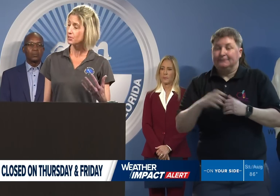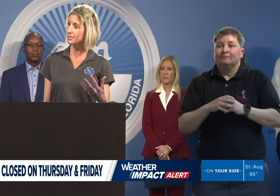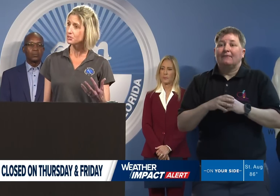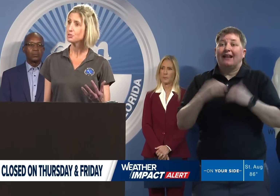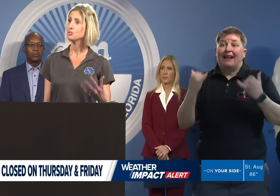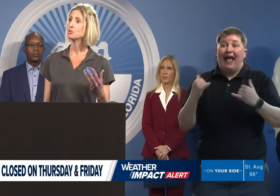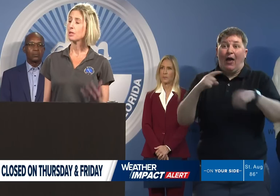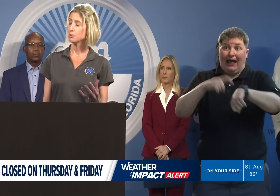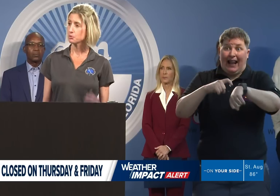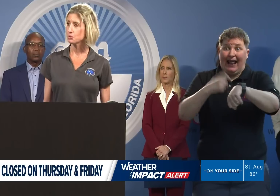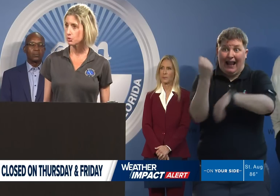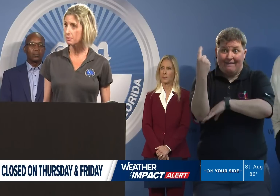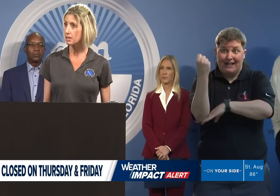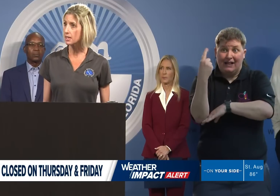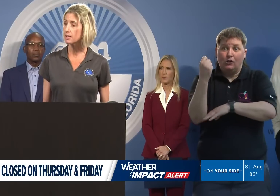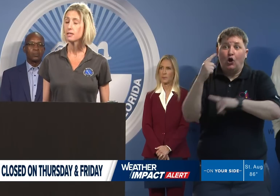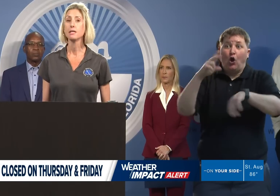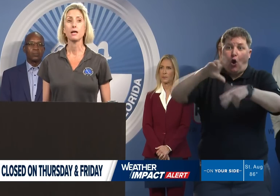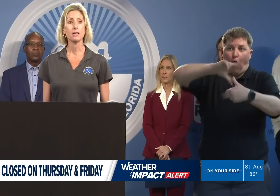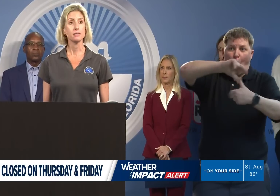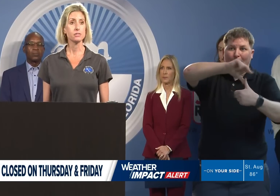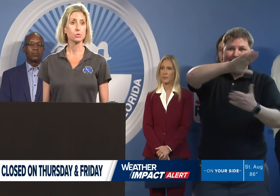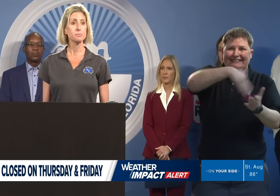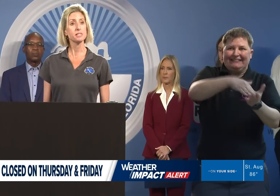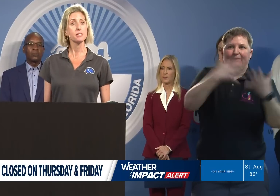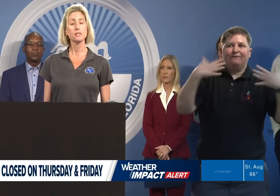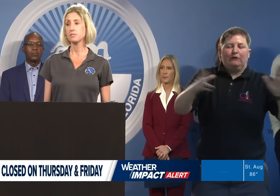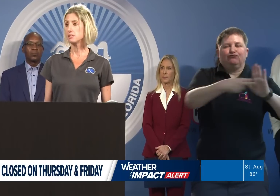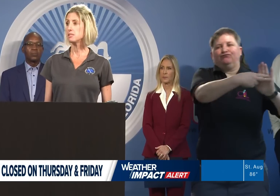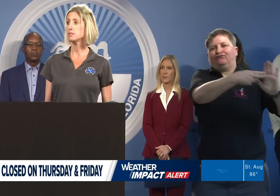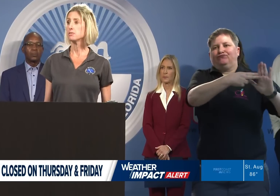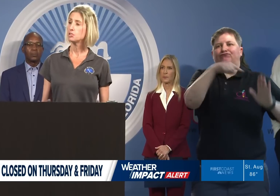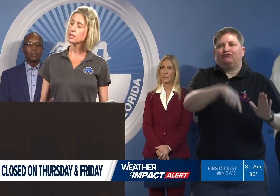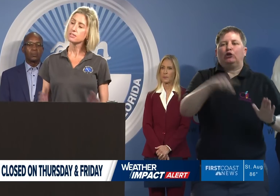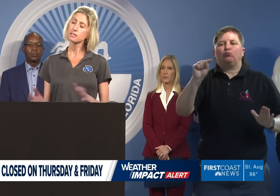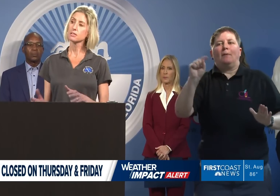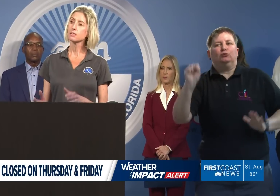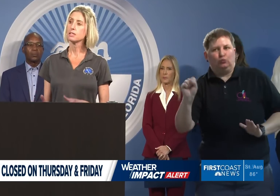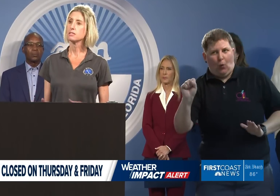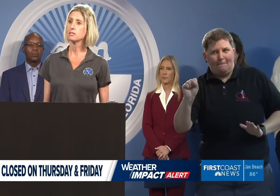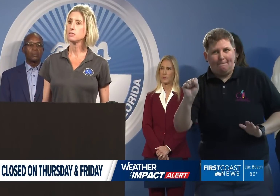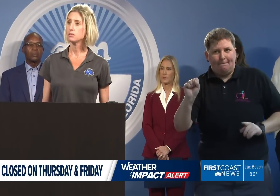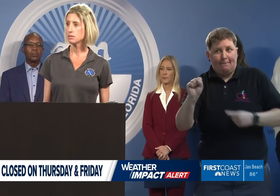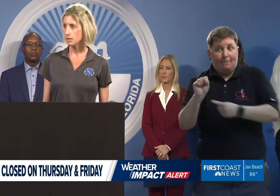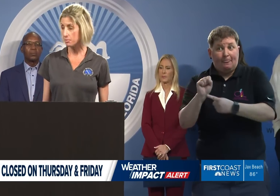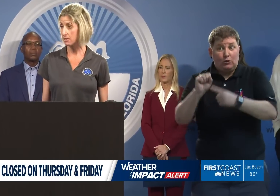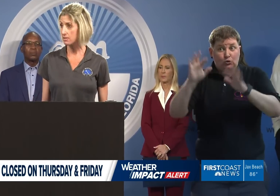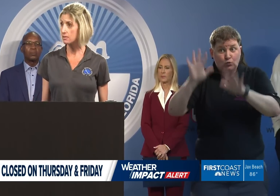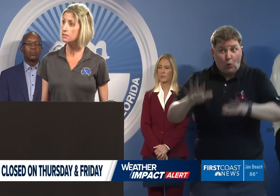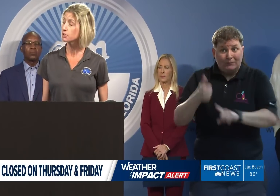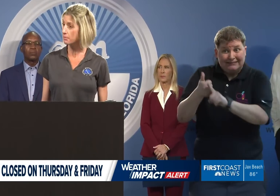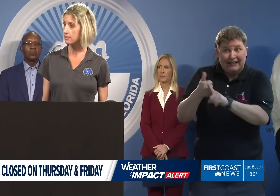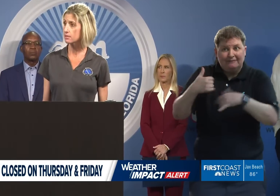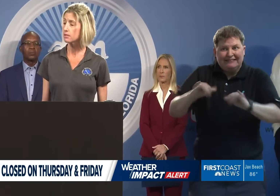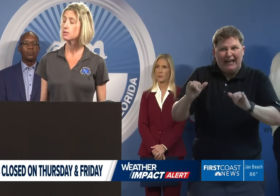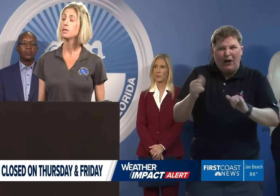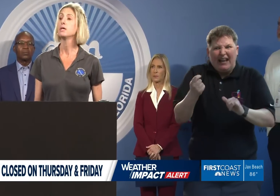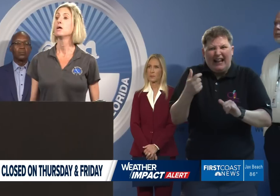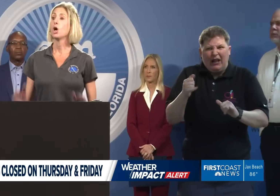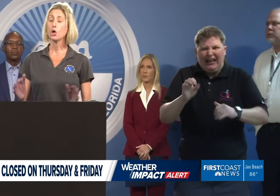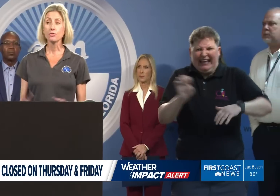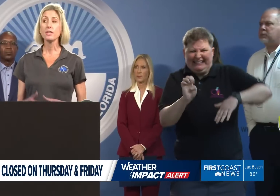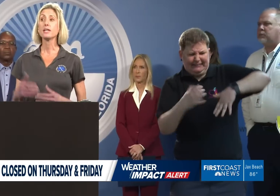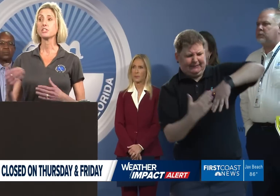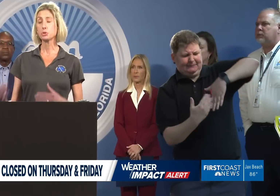has upgraded to Tropical Storm Helene. The storm itself is still just a little east of the Yucatan Peninsula near